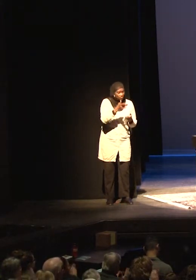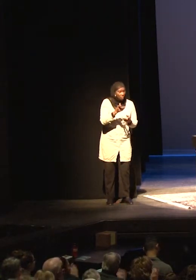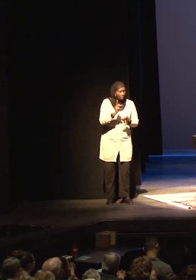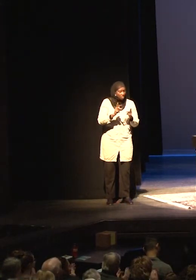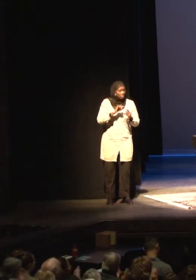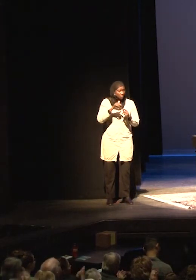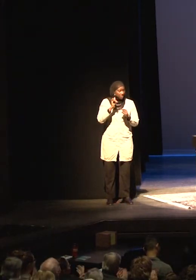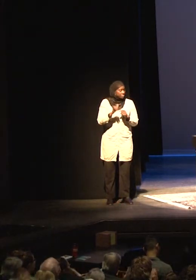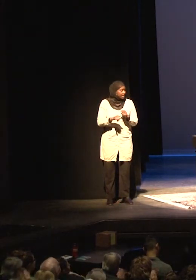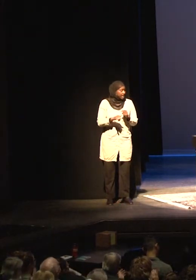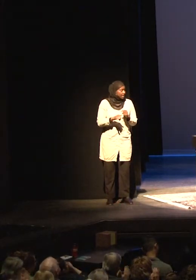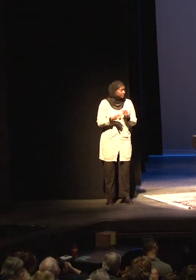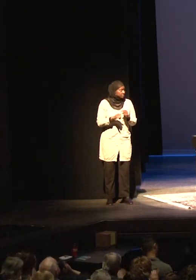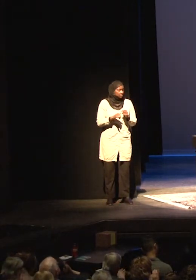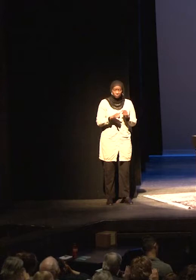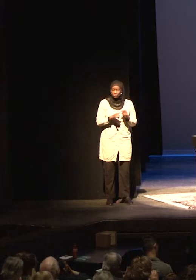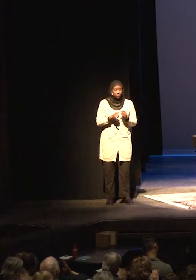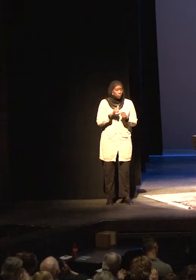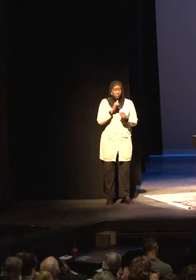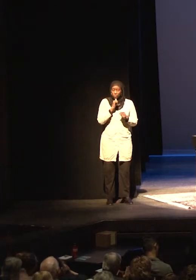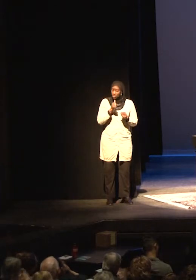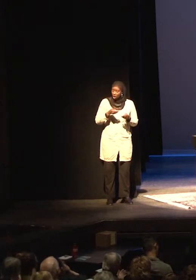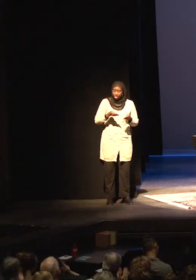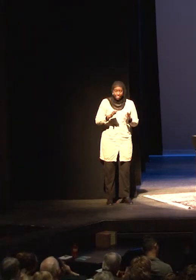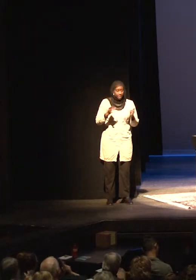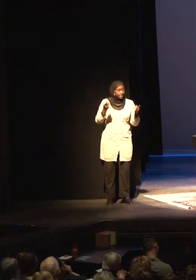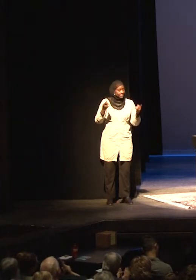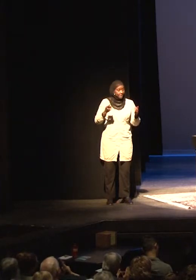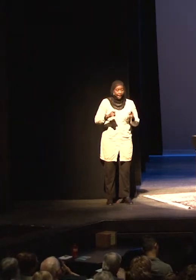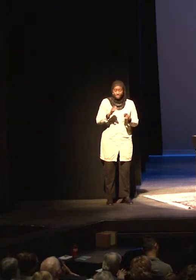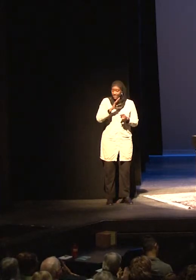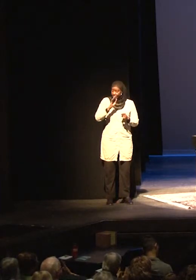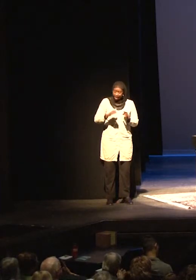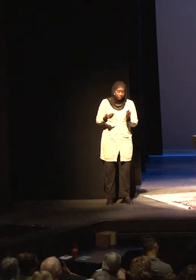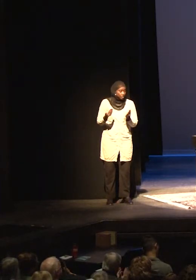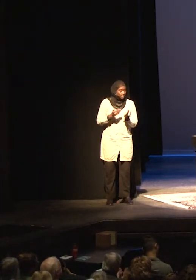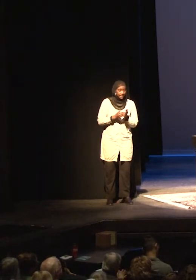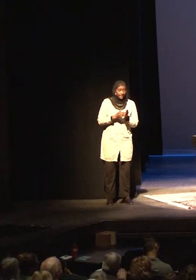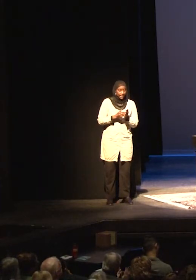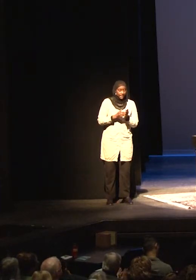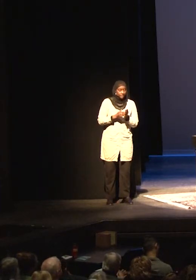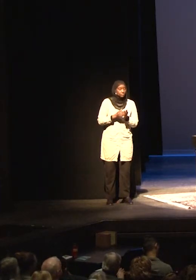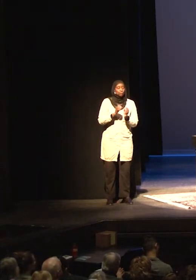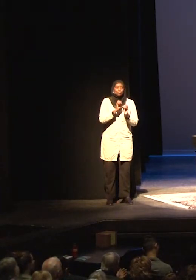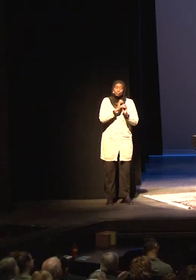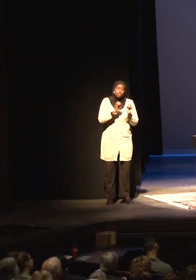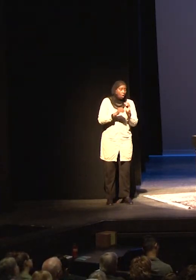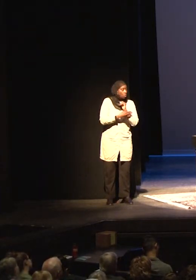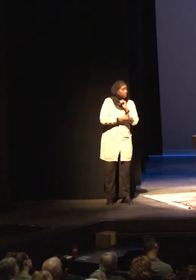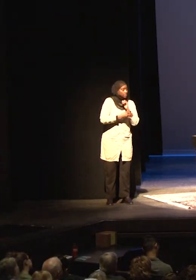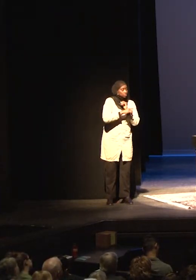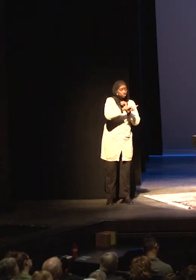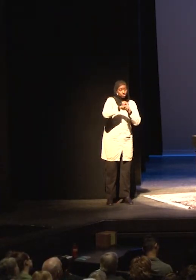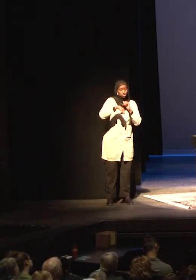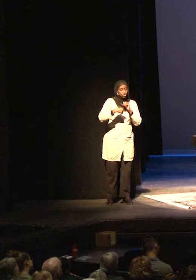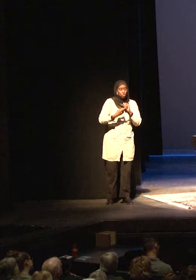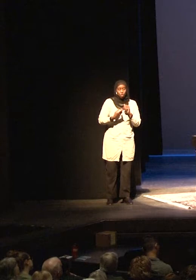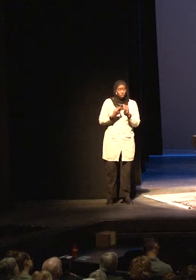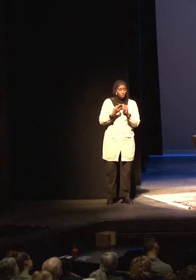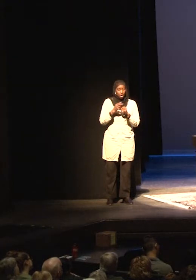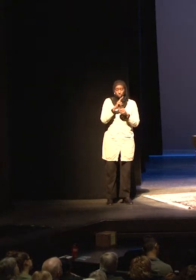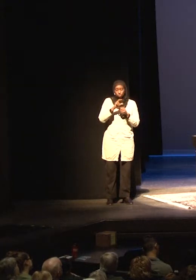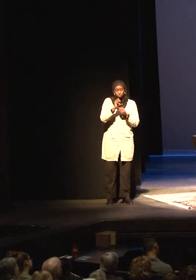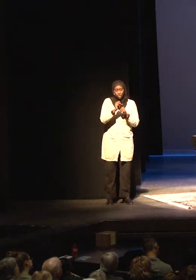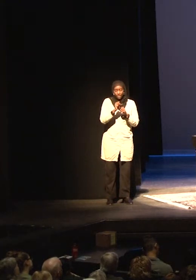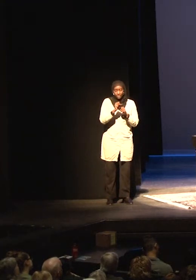We will not let that happen ever again against any community in this country. This is a blessed